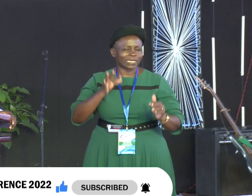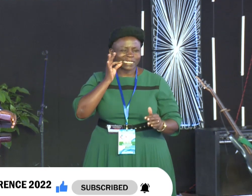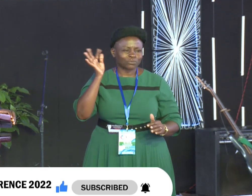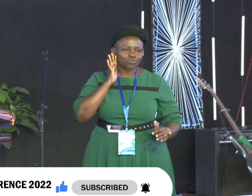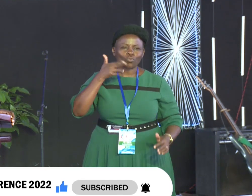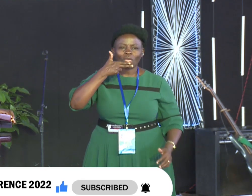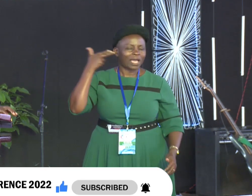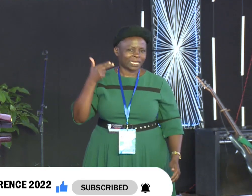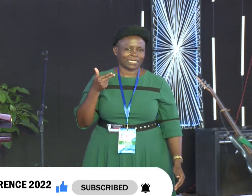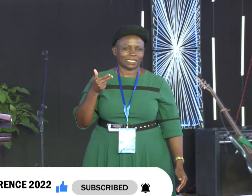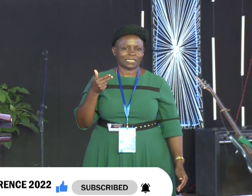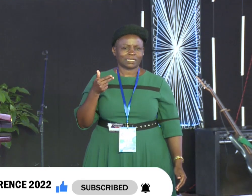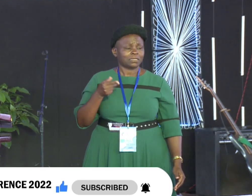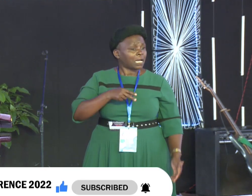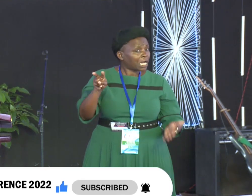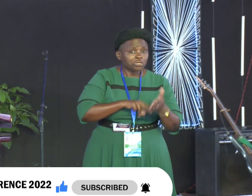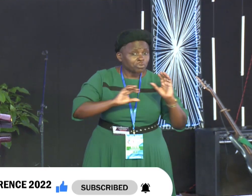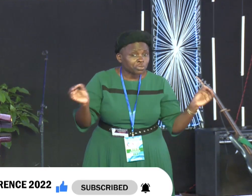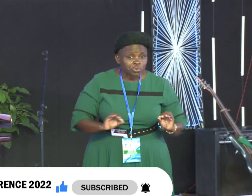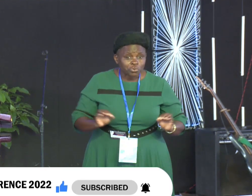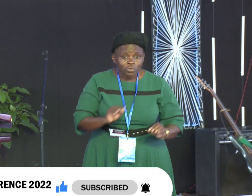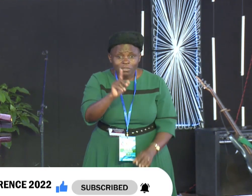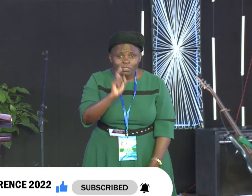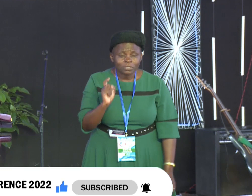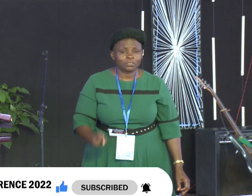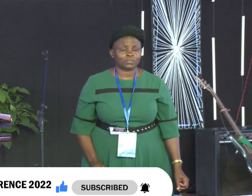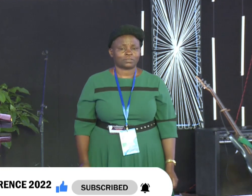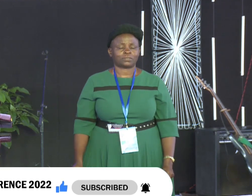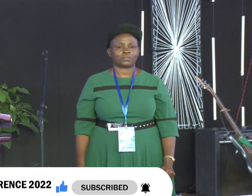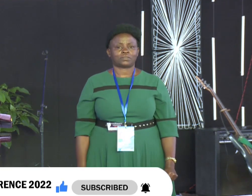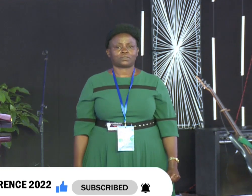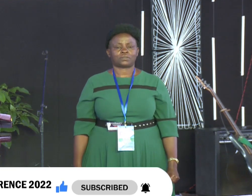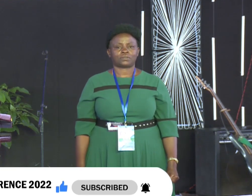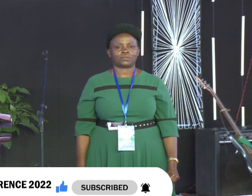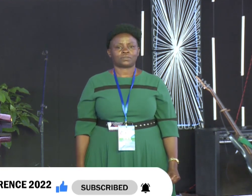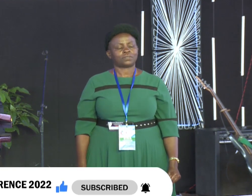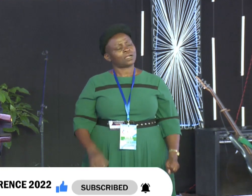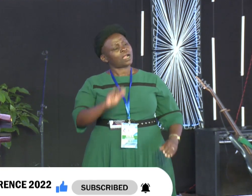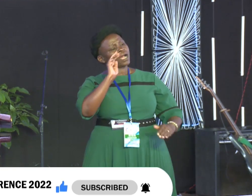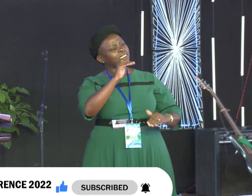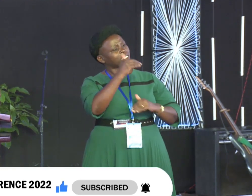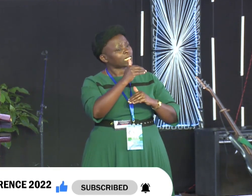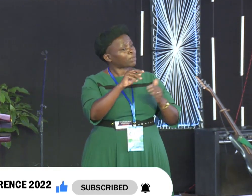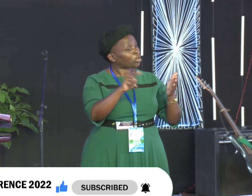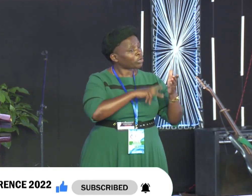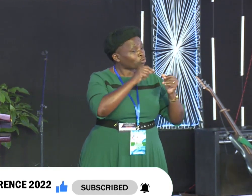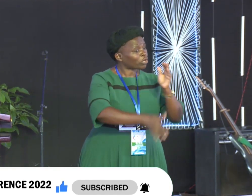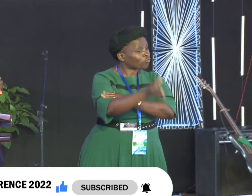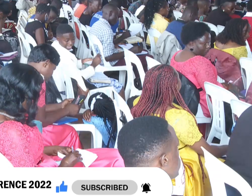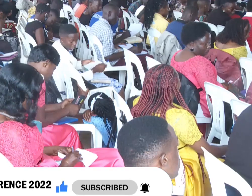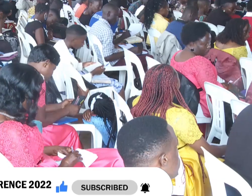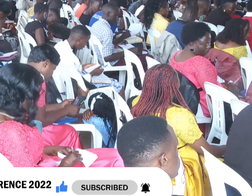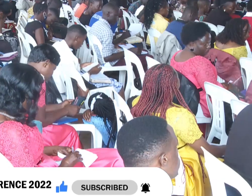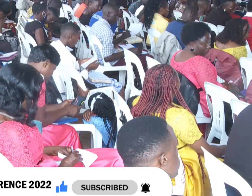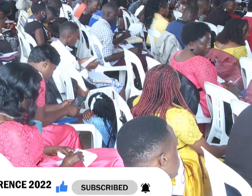honey. Not a chisoma. And then you fail to read it. Turn to your neighbor and tell